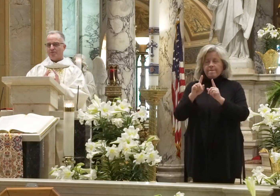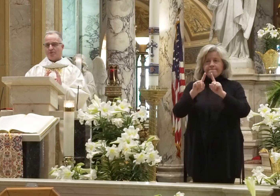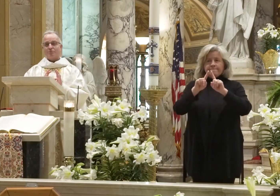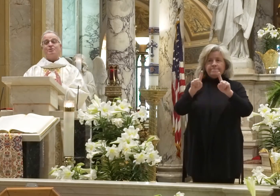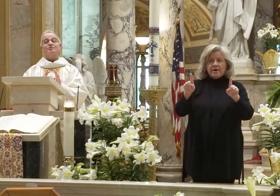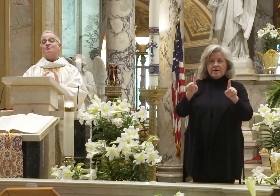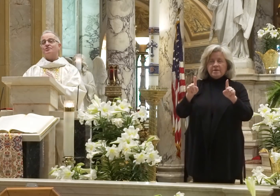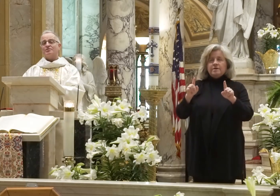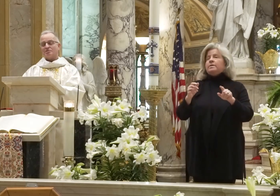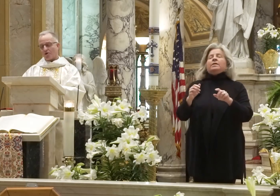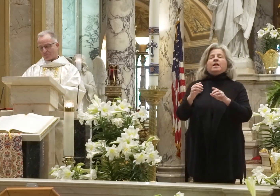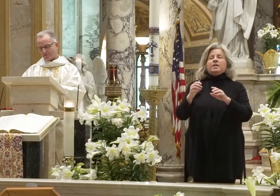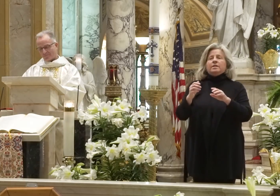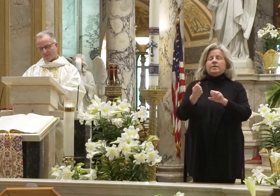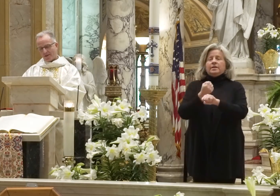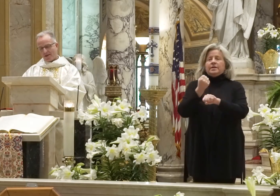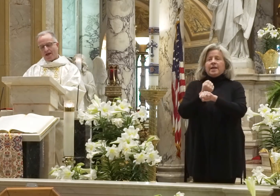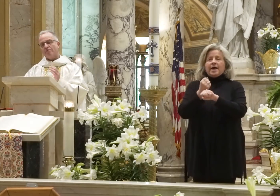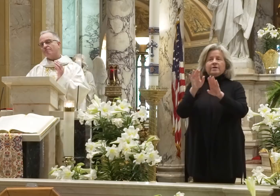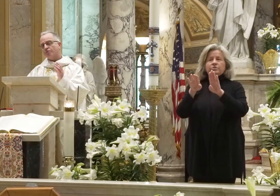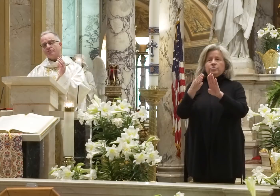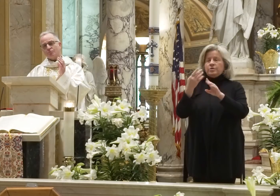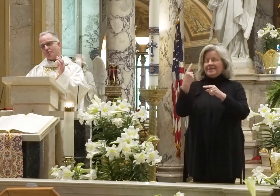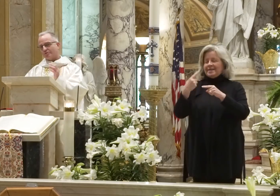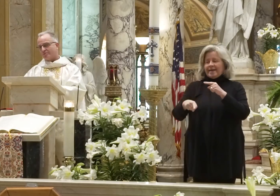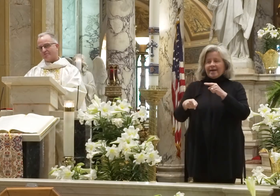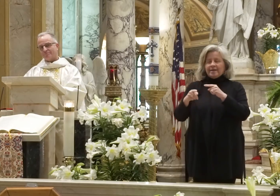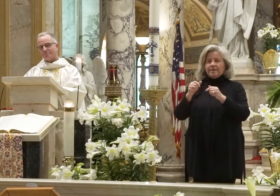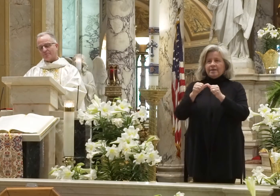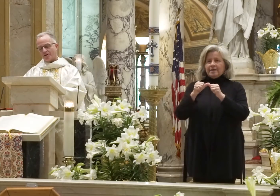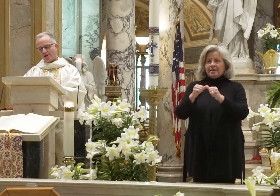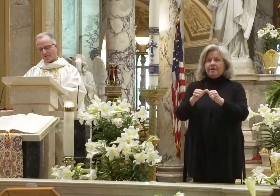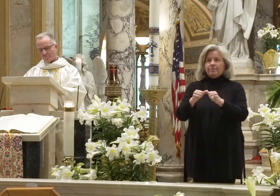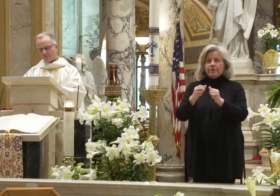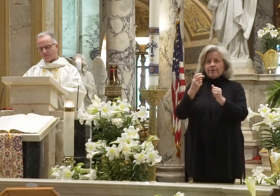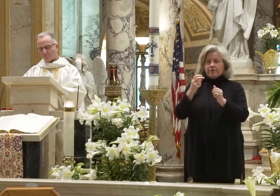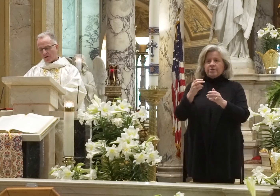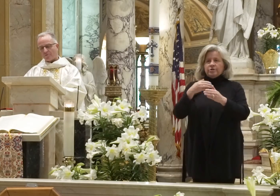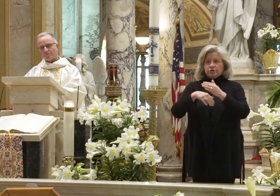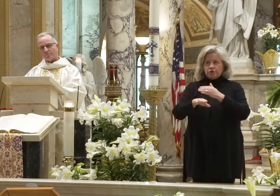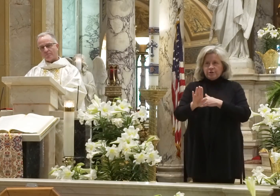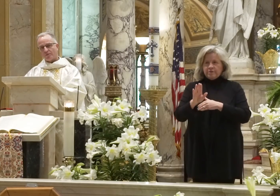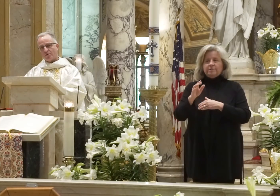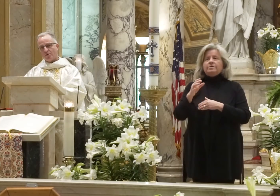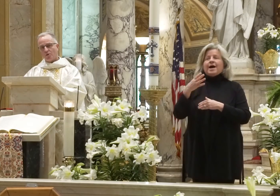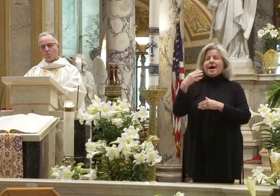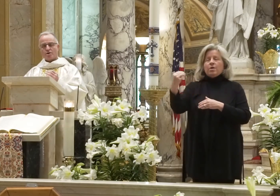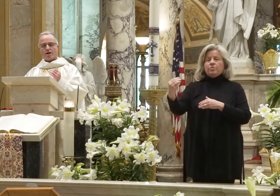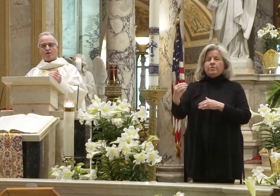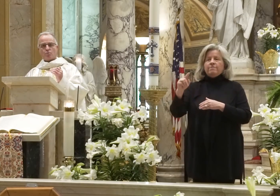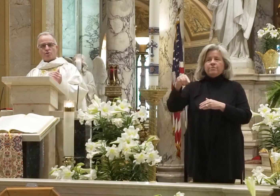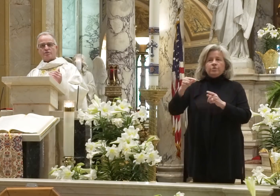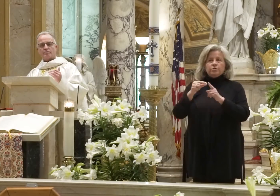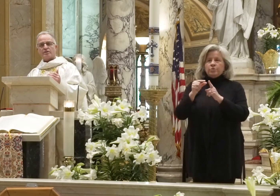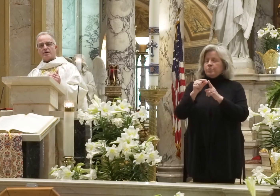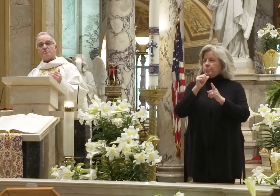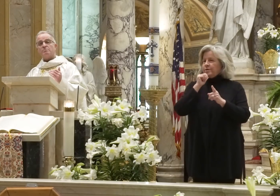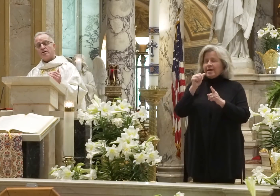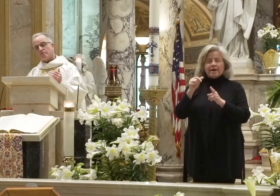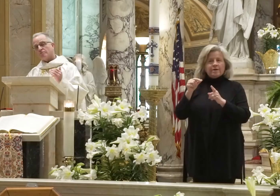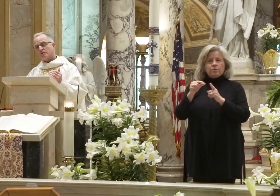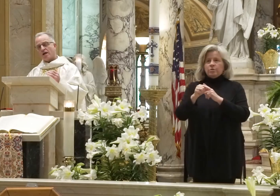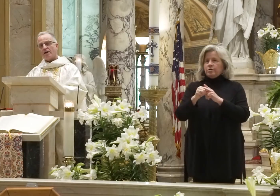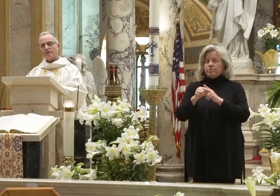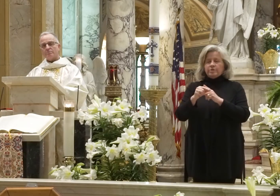cannot keep the risen Jesus out. And the first words out of Jesus' mouth were not words of